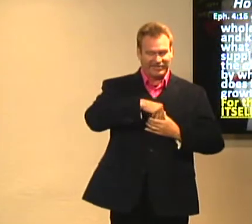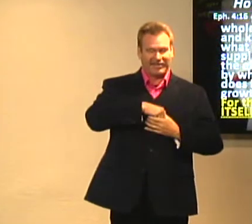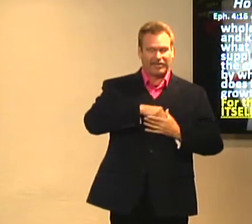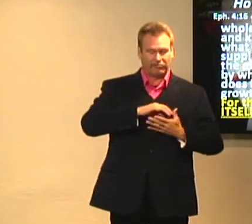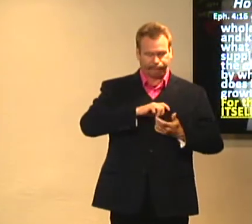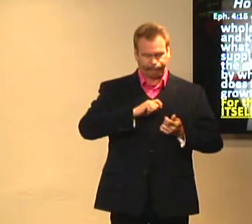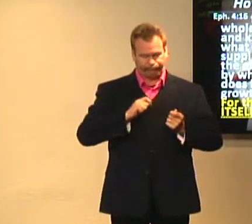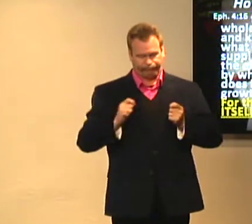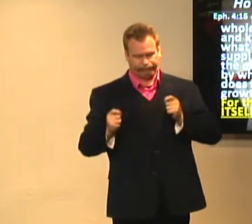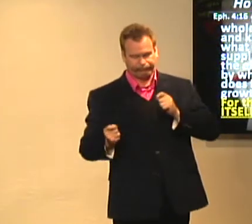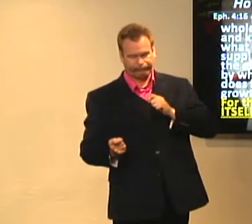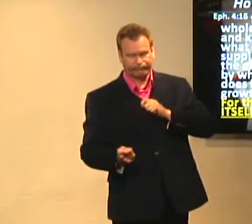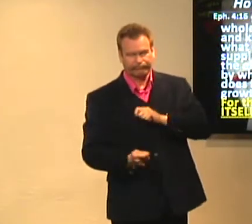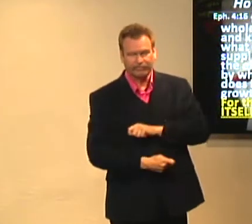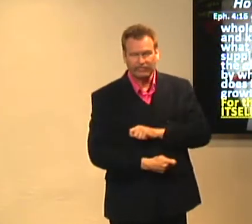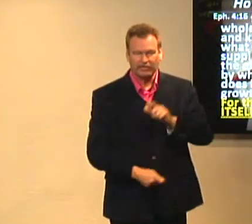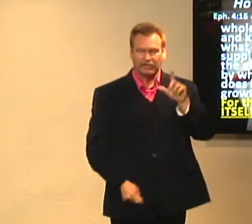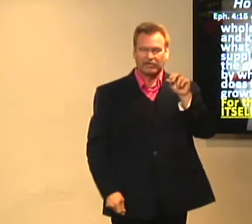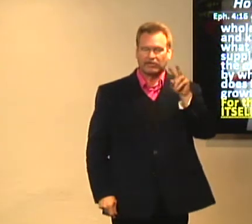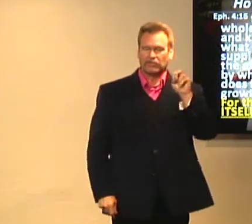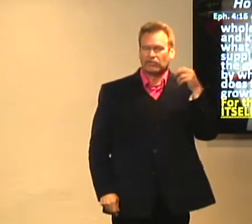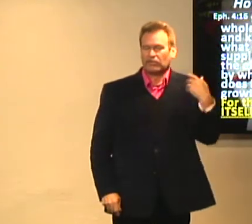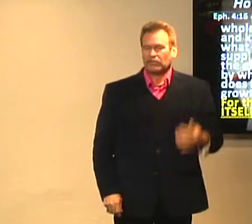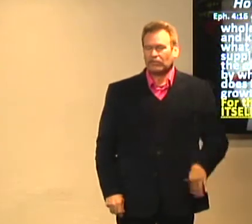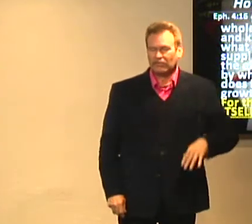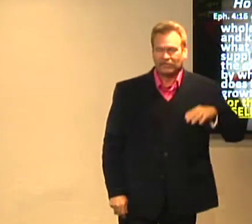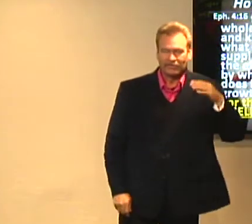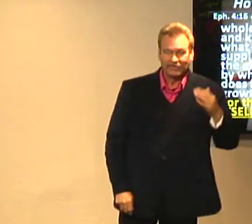the hostility can be resolved. It brings a change in our heart.